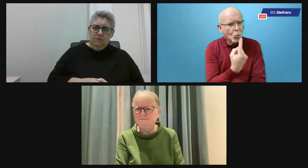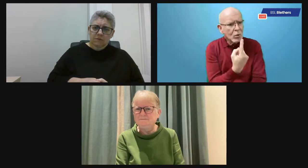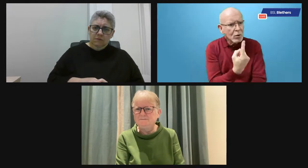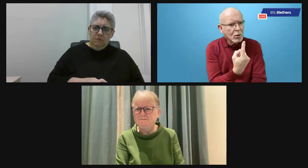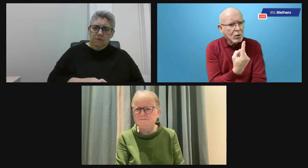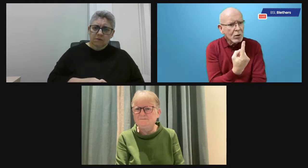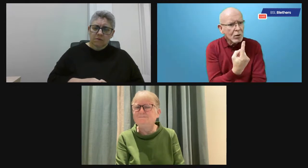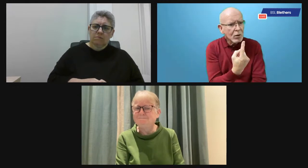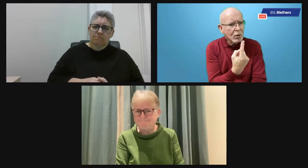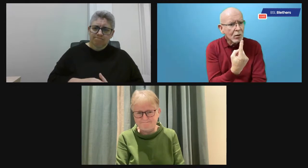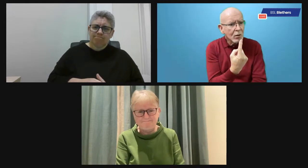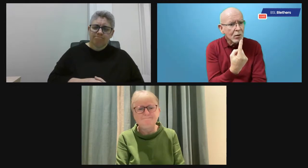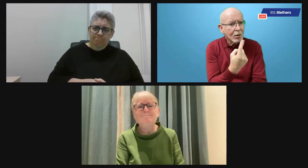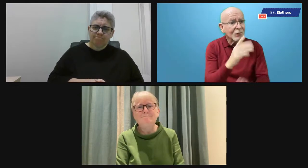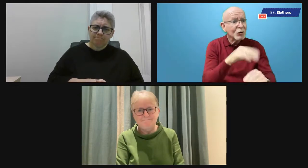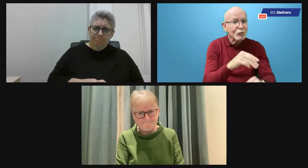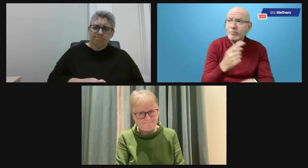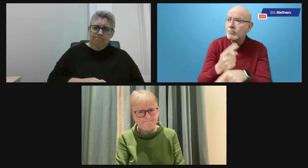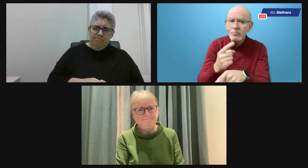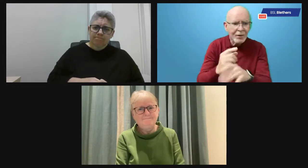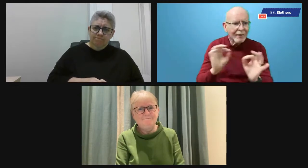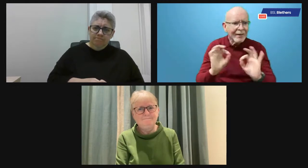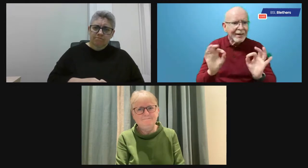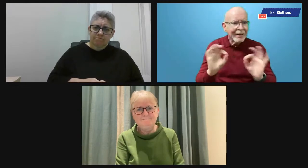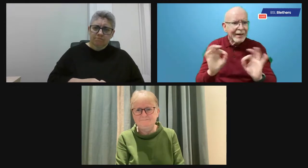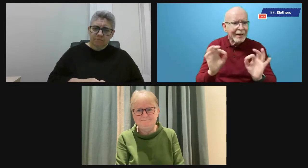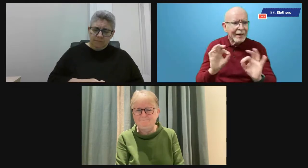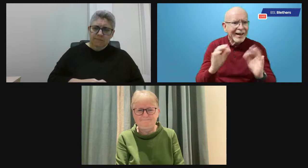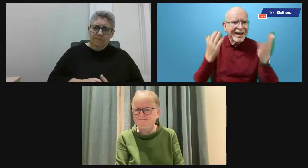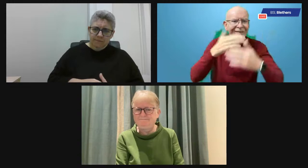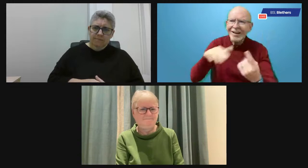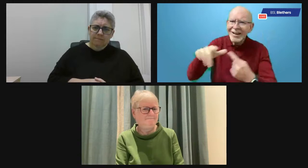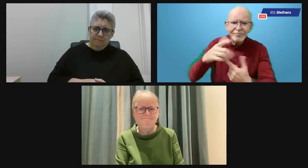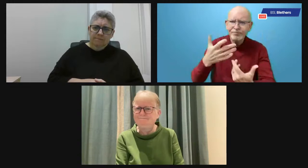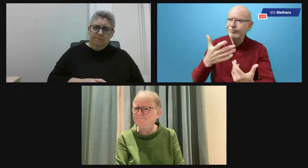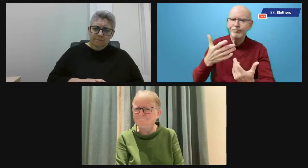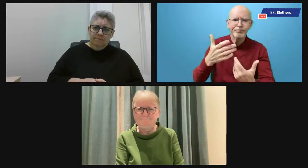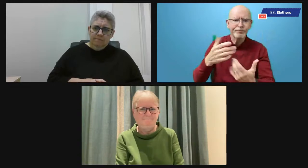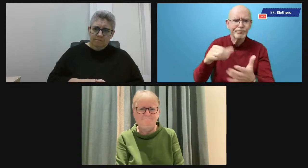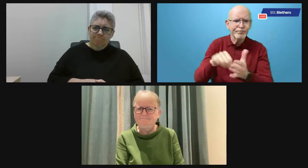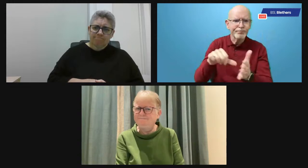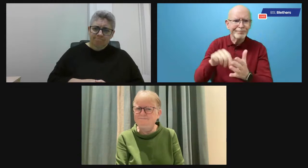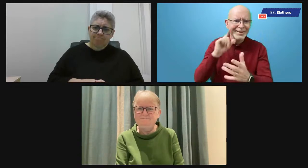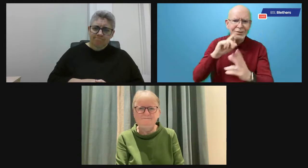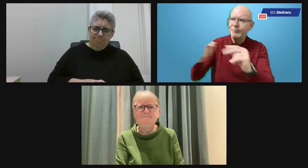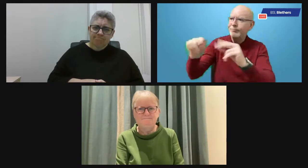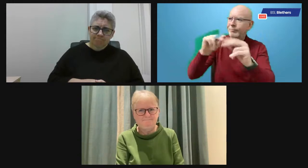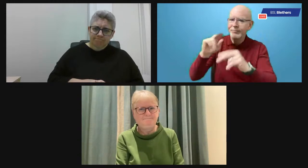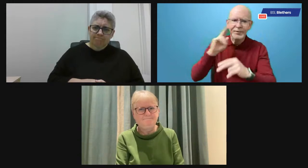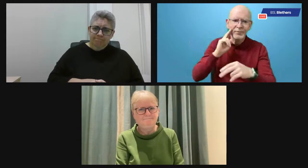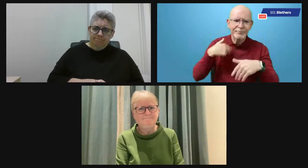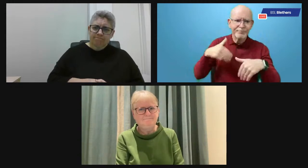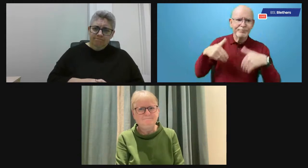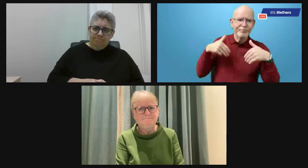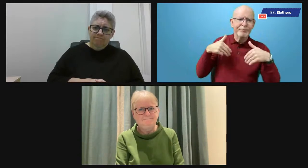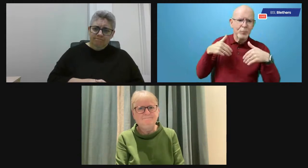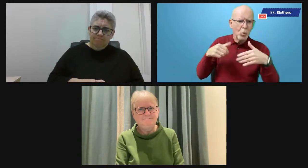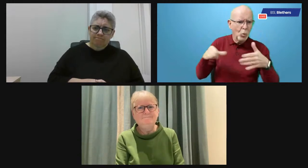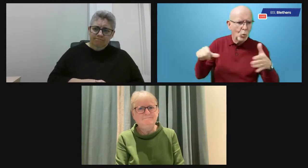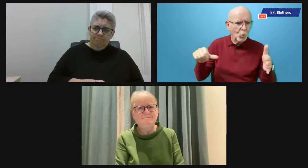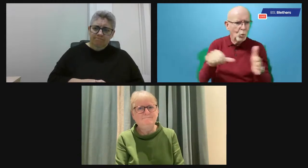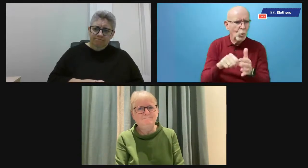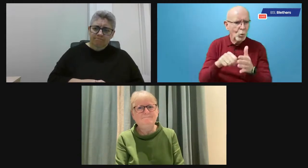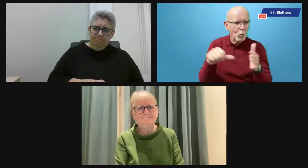and at that time it was only one BSL tutor. So when they finished, they had no one to talk to.